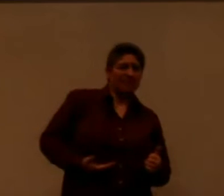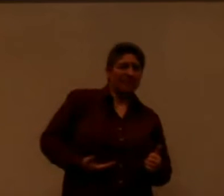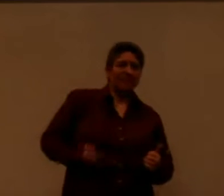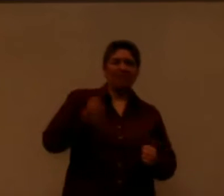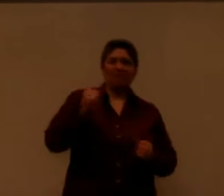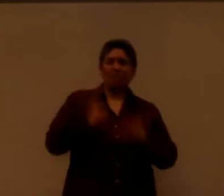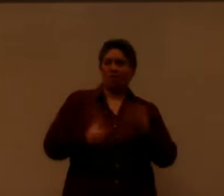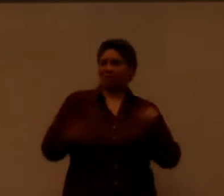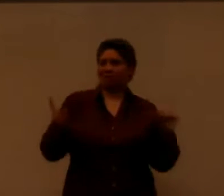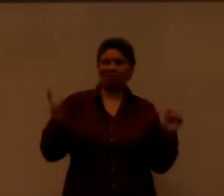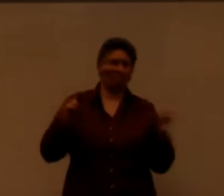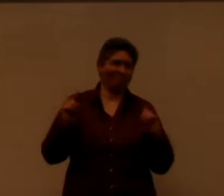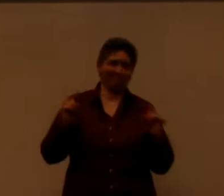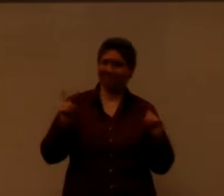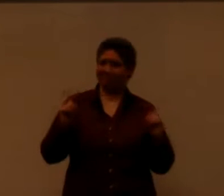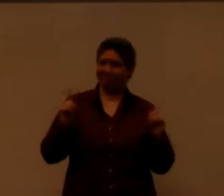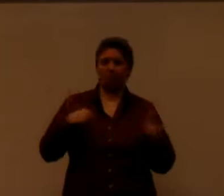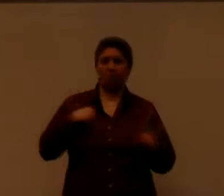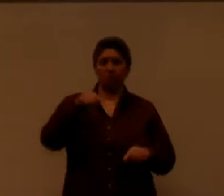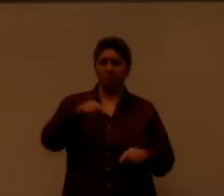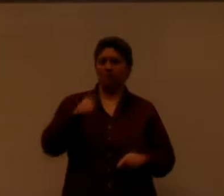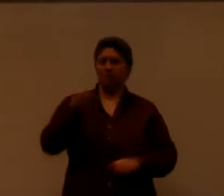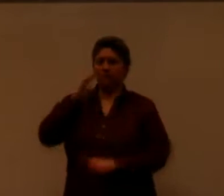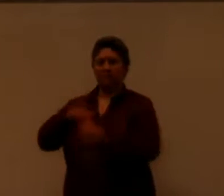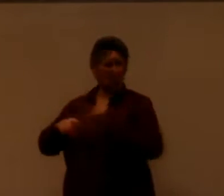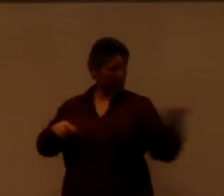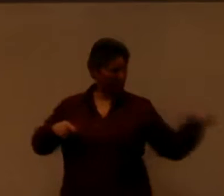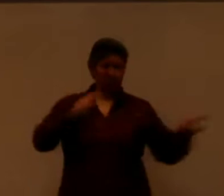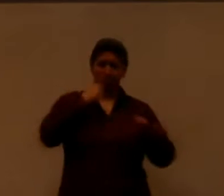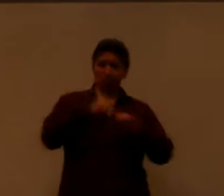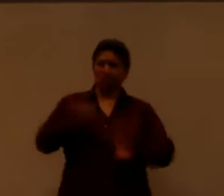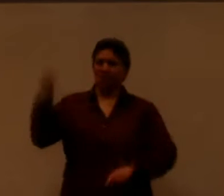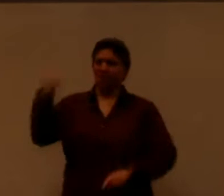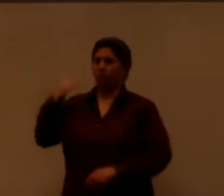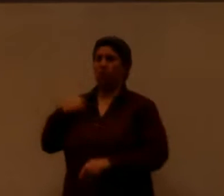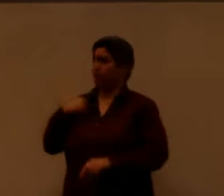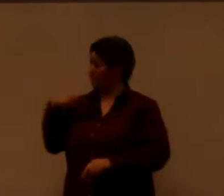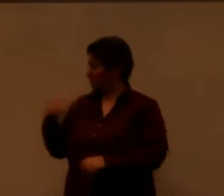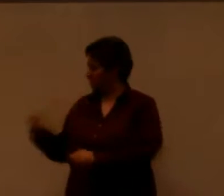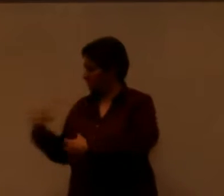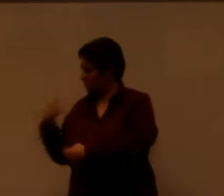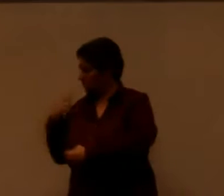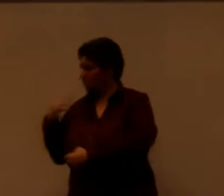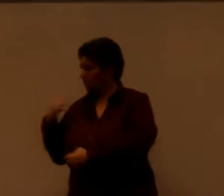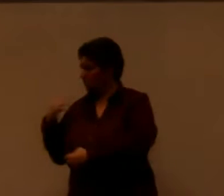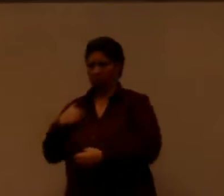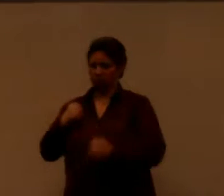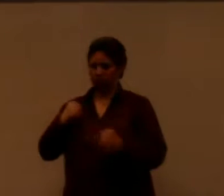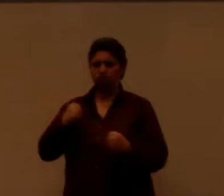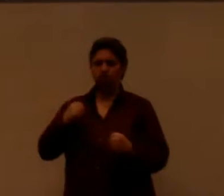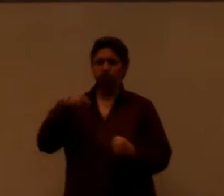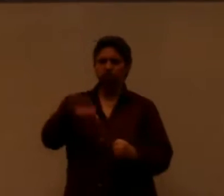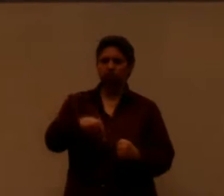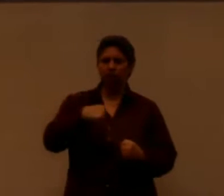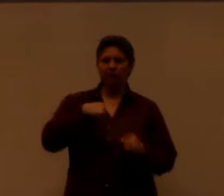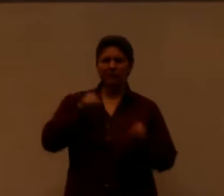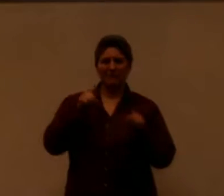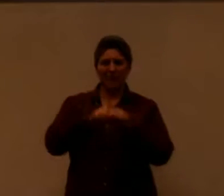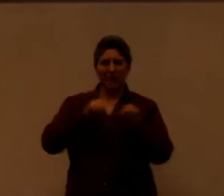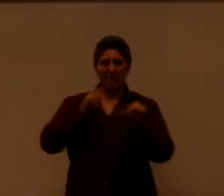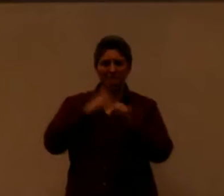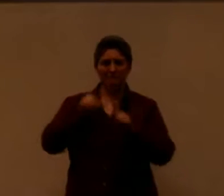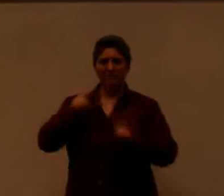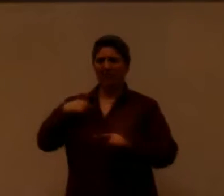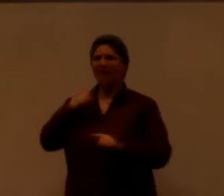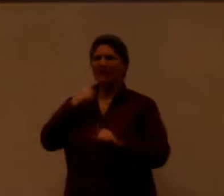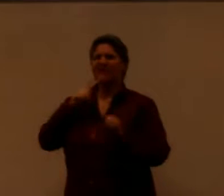personal agenda. So we don't want people who are applying because they're interested in furthering their own business. And it just reinforces what you said, Hilary, is again, people who